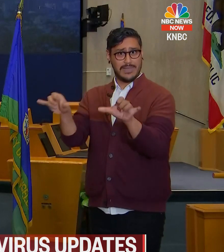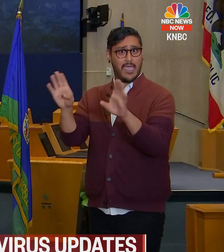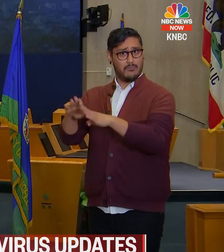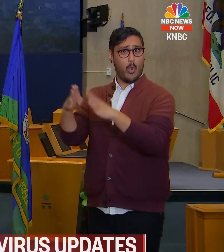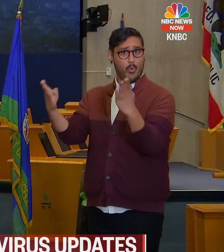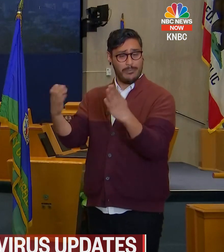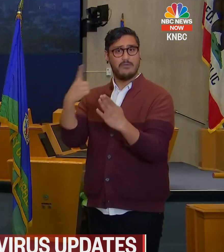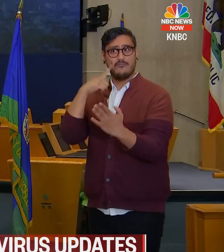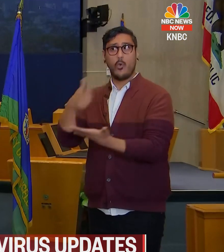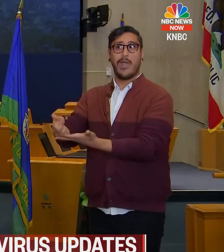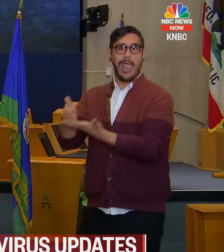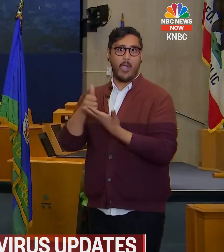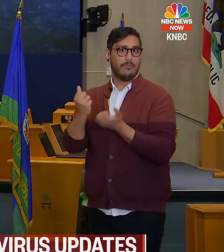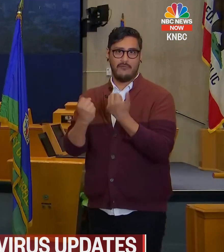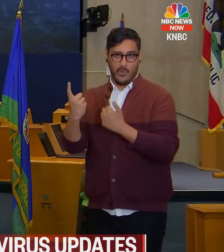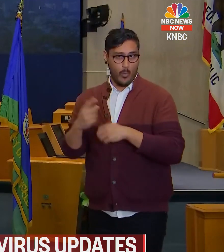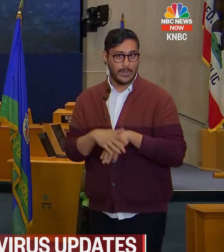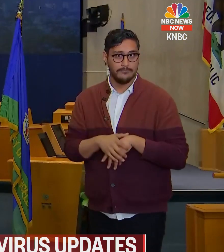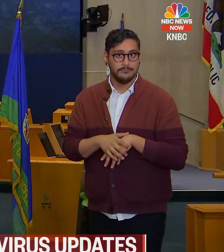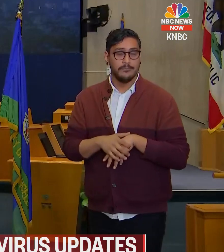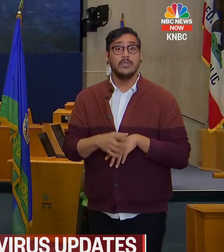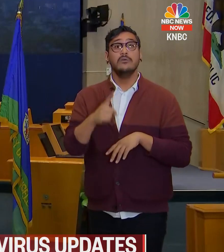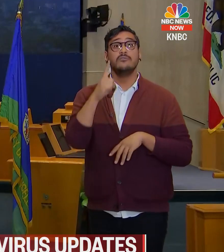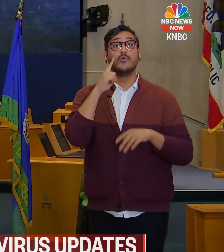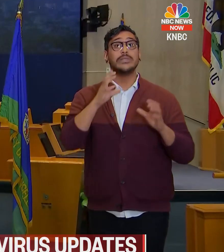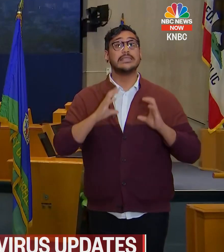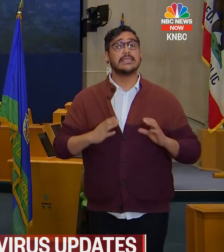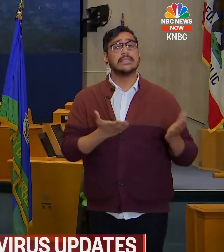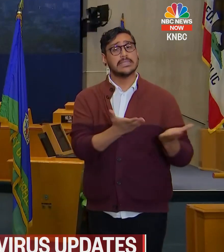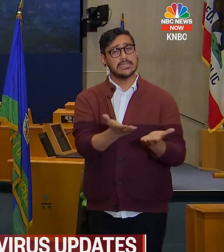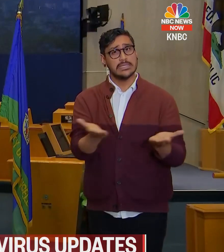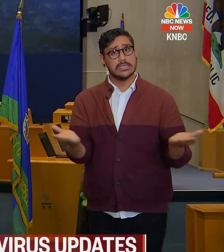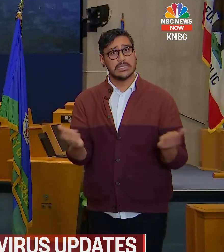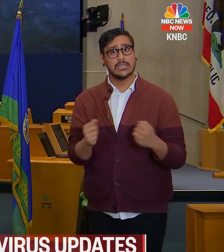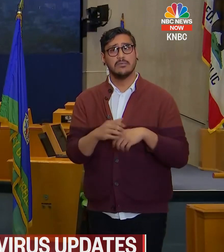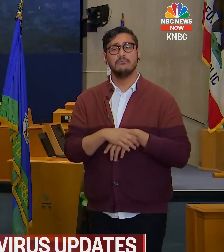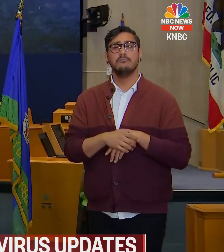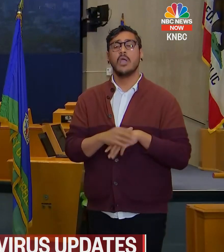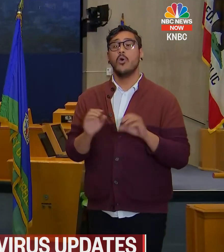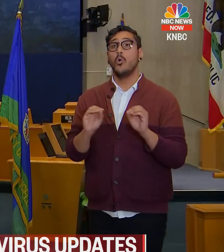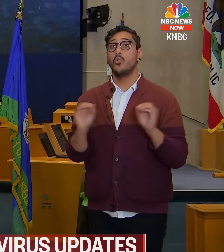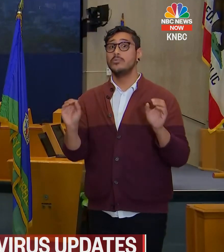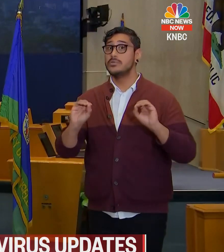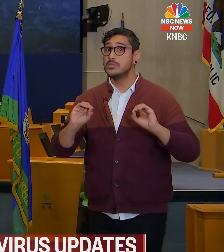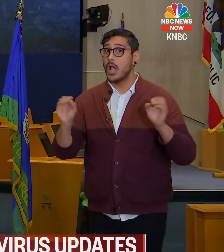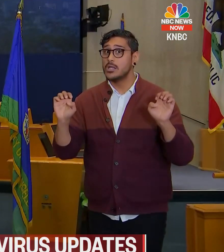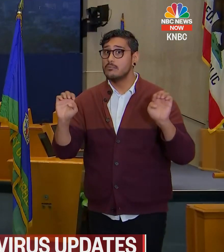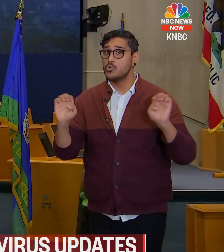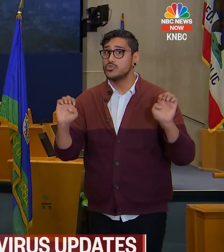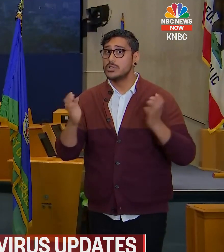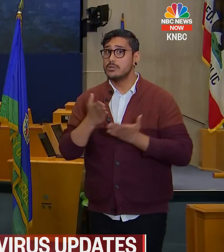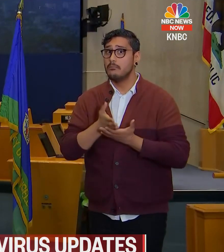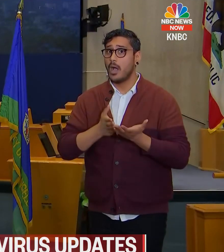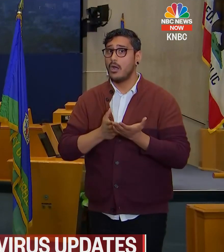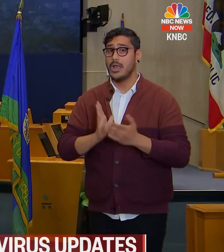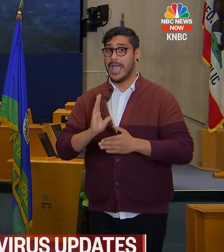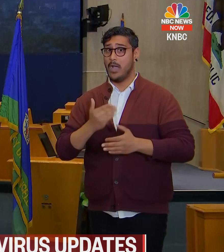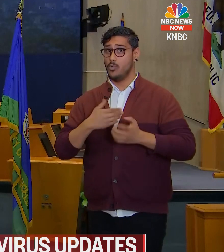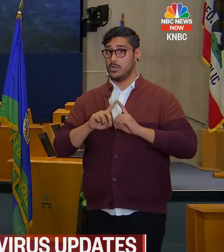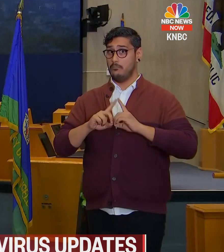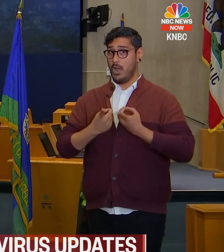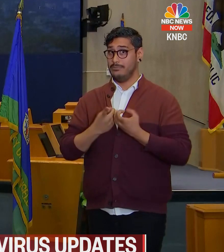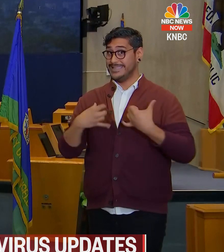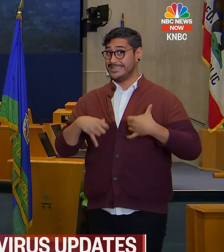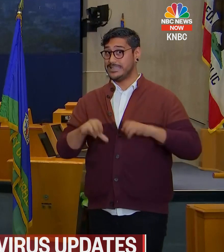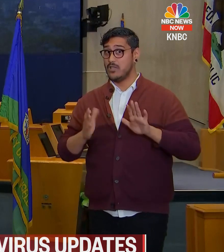responders. For our citizens, the only non-emergency business aspect of our department that's